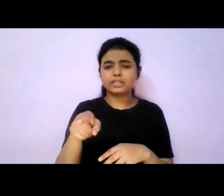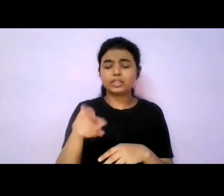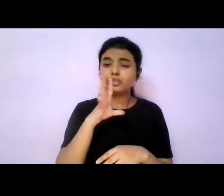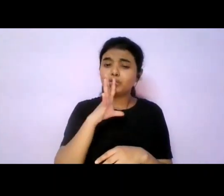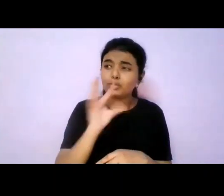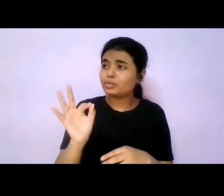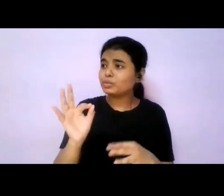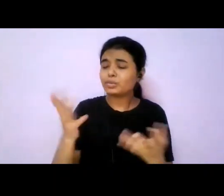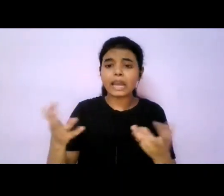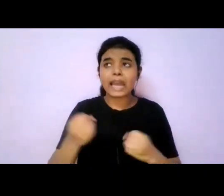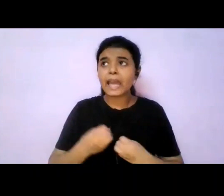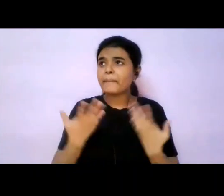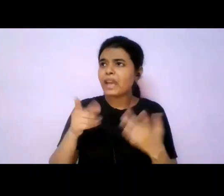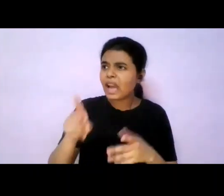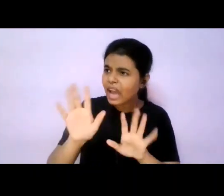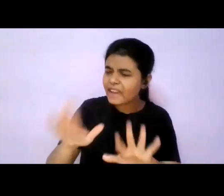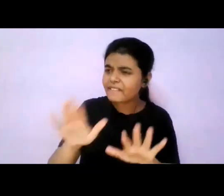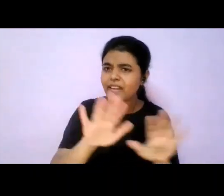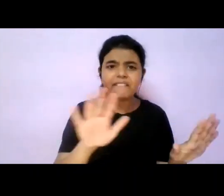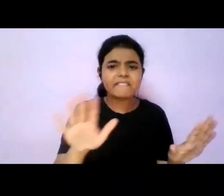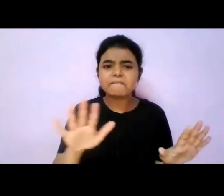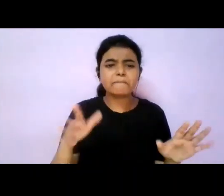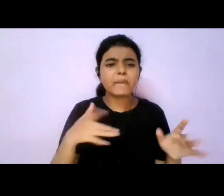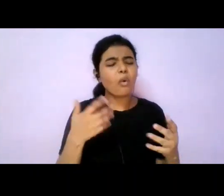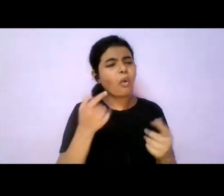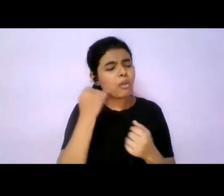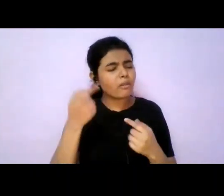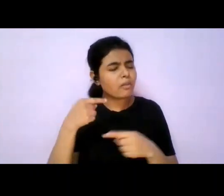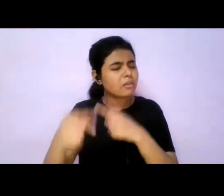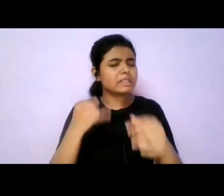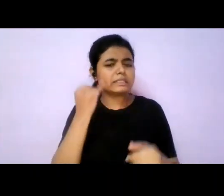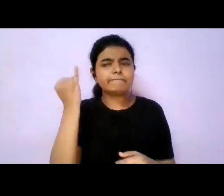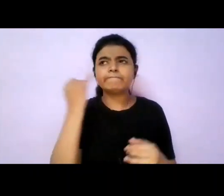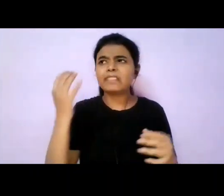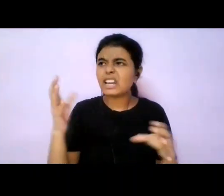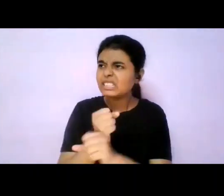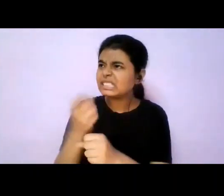happiness. There will always be a better iPhone.